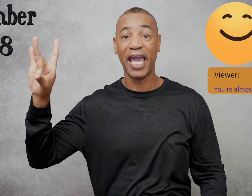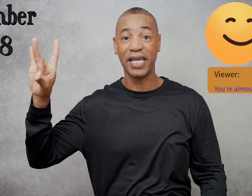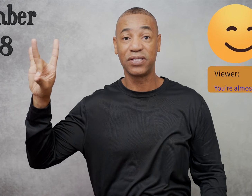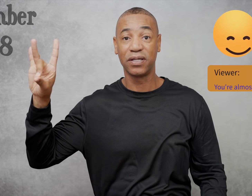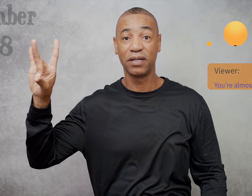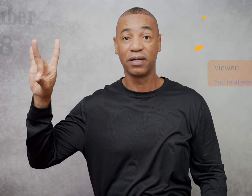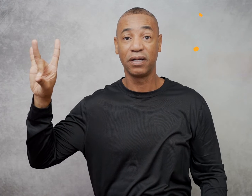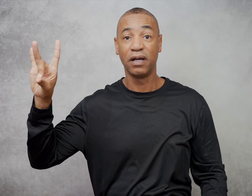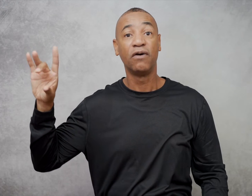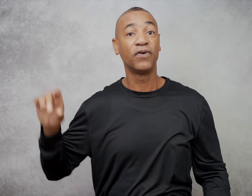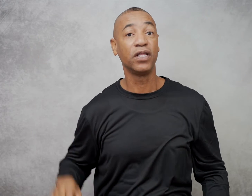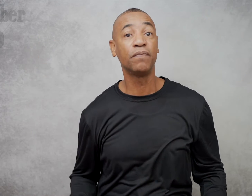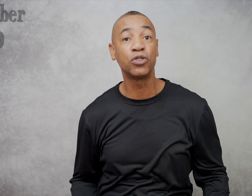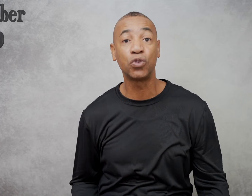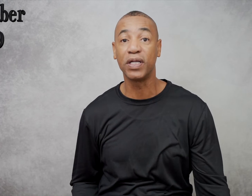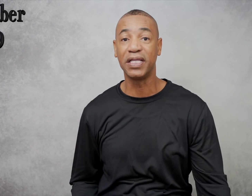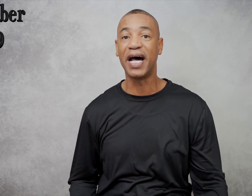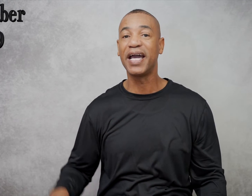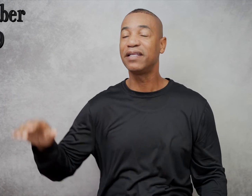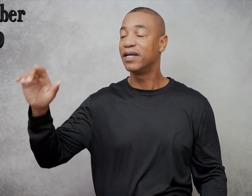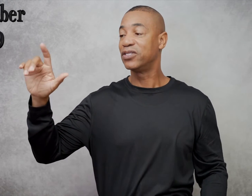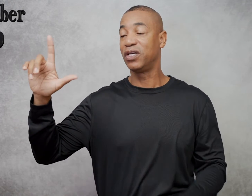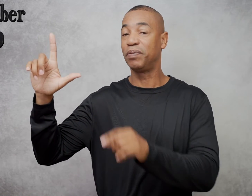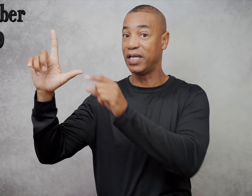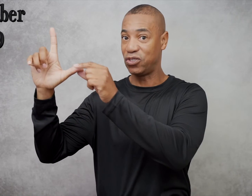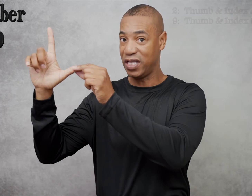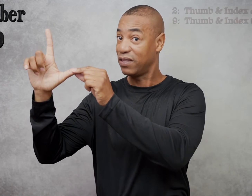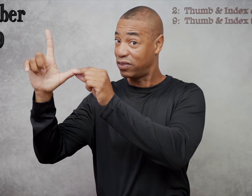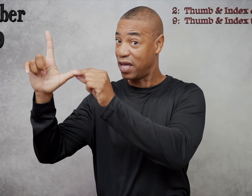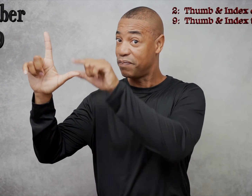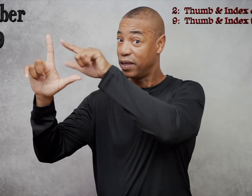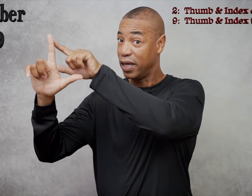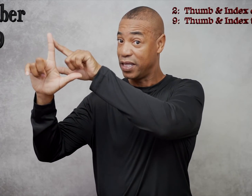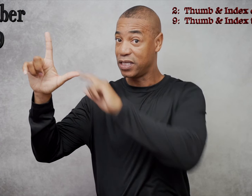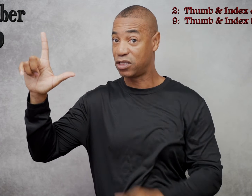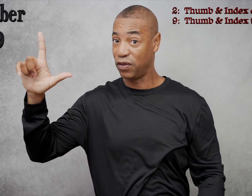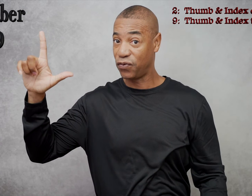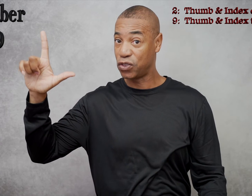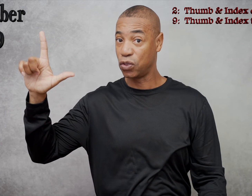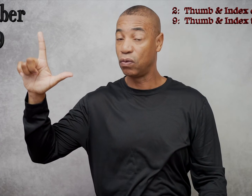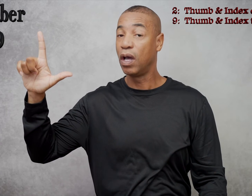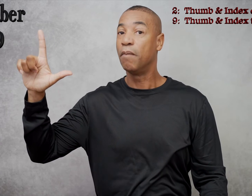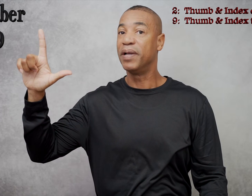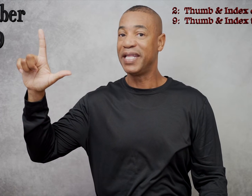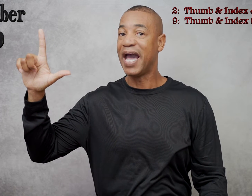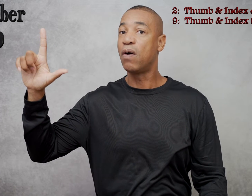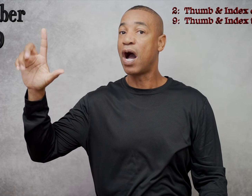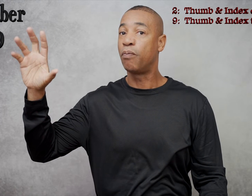28. For the numbers 29, simply extend out the thumb and the index finger for the 2, but now I'll bring